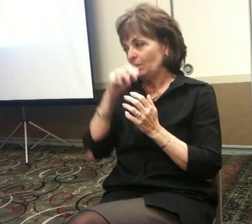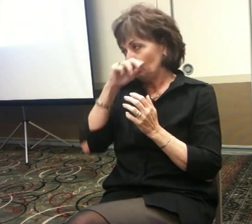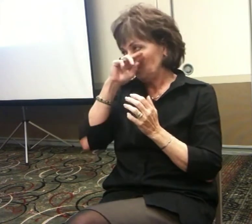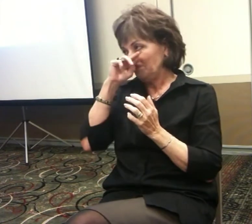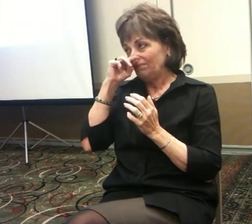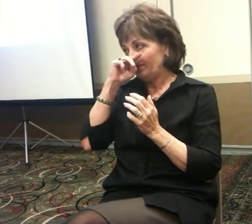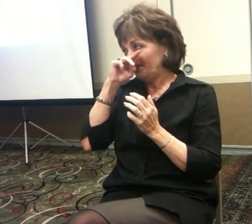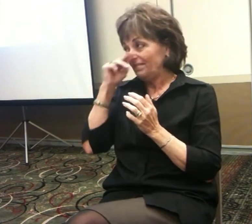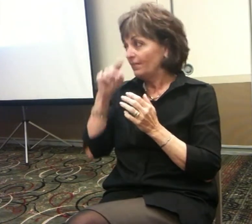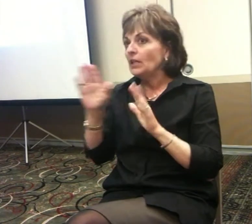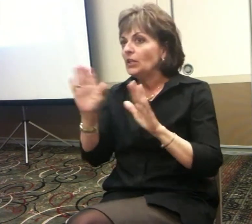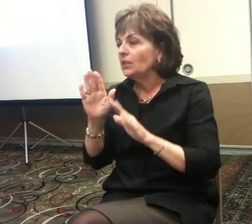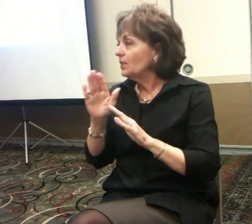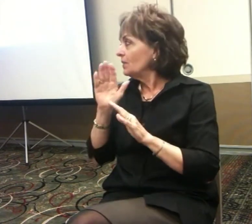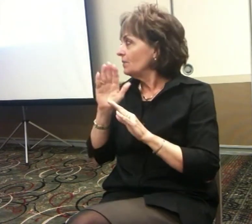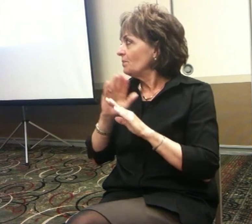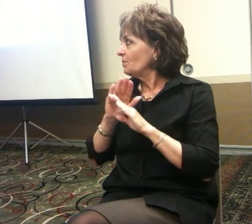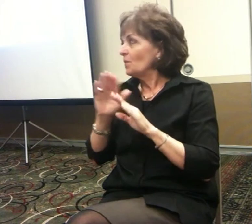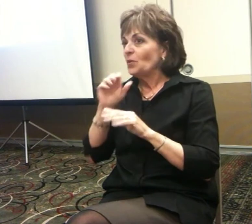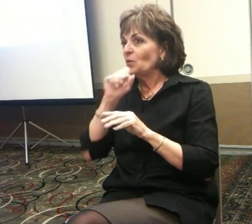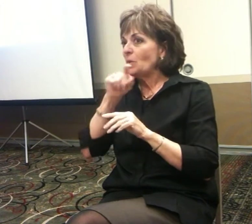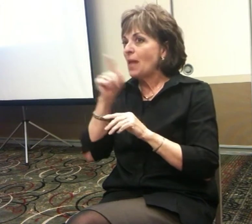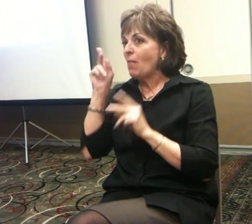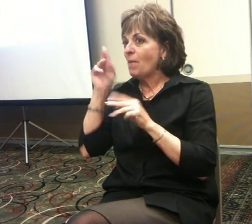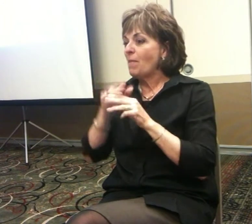Don't tell them what golf course this is. I just told you.